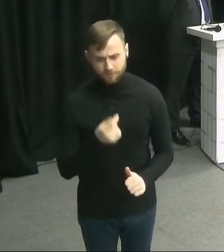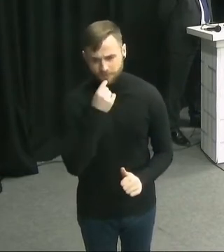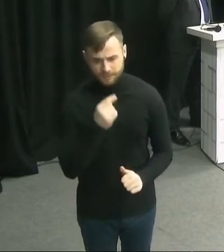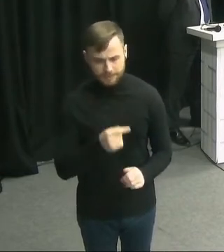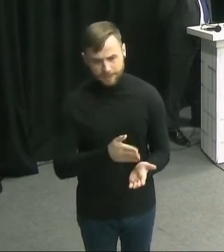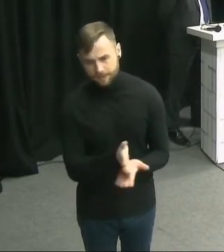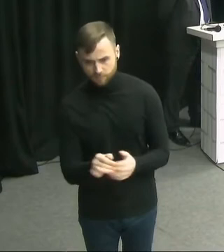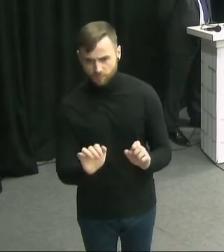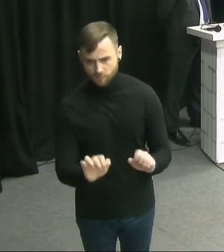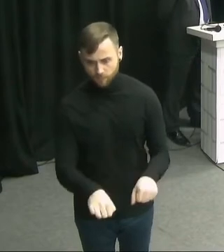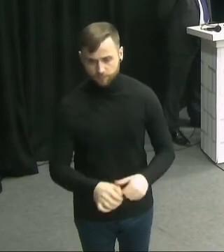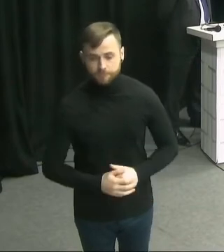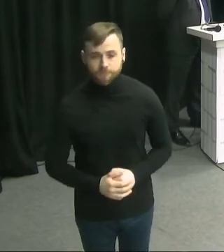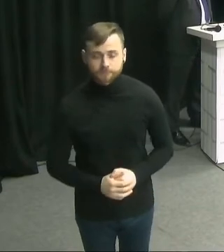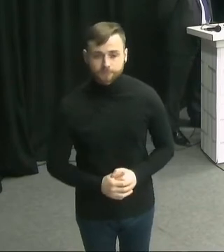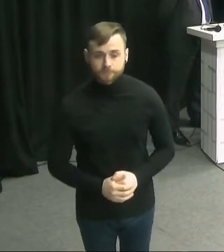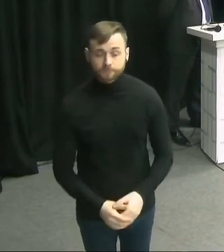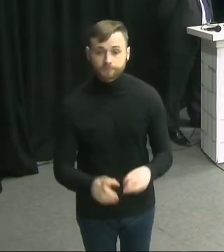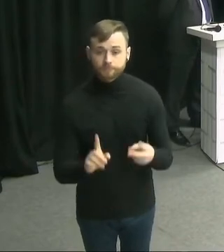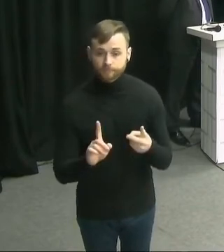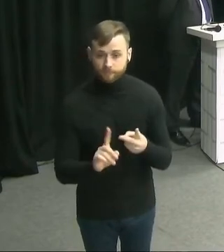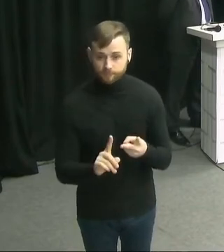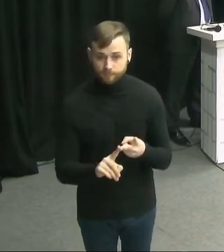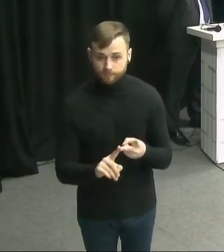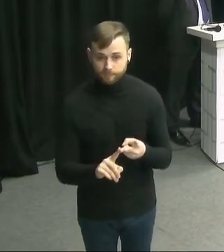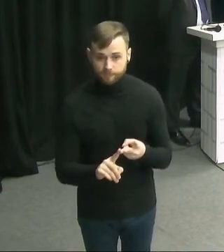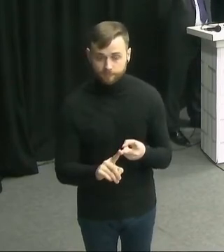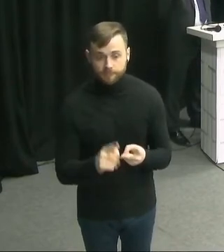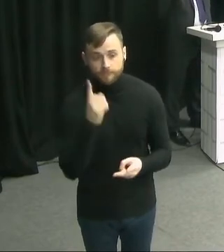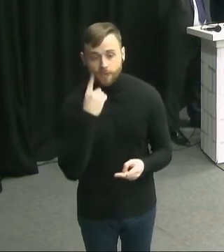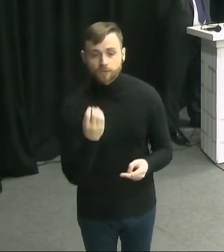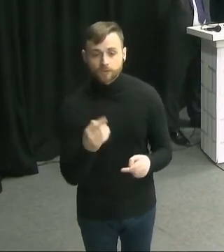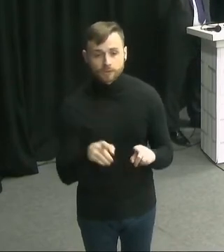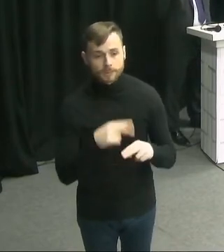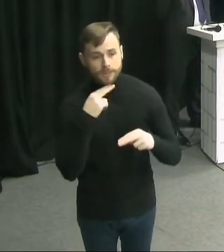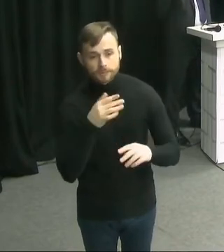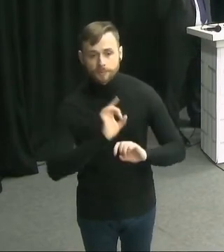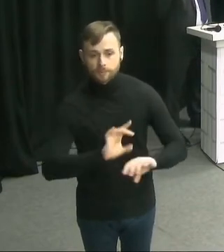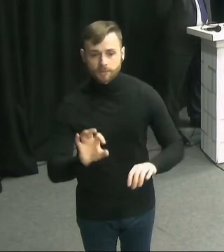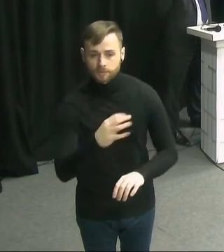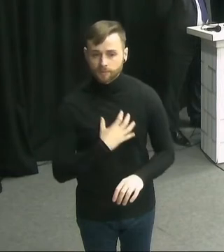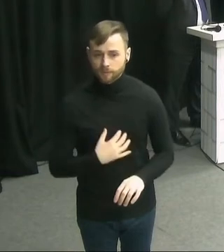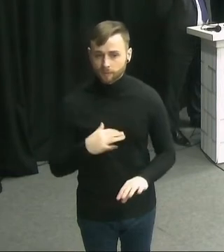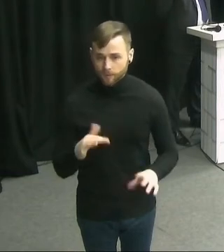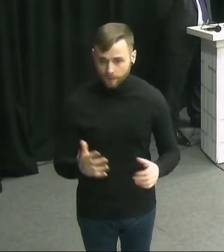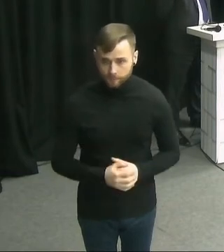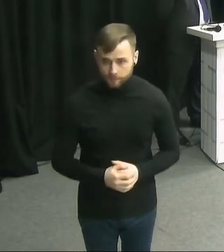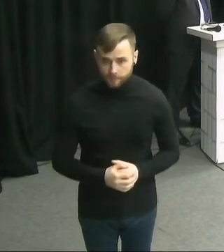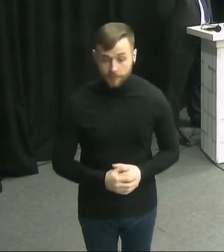creating more informal relations. Another important aspect is the lecturer needs to understand that the students